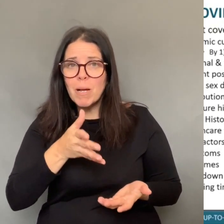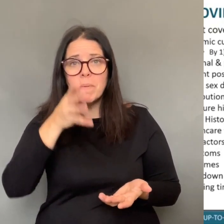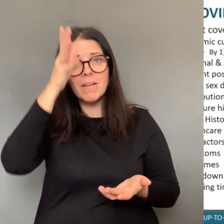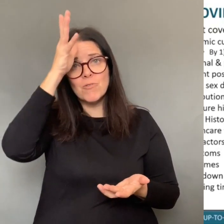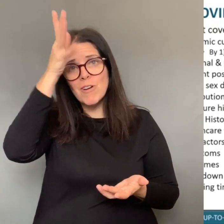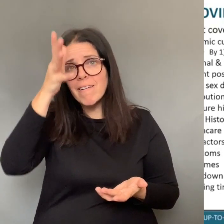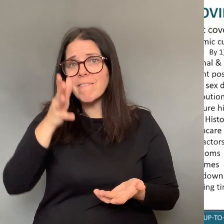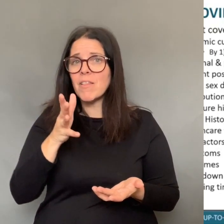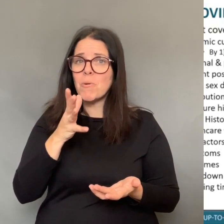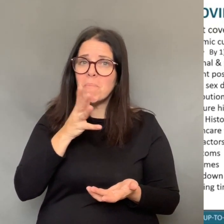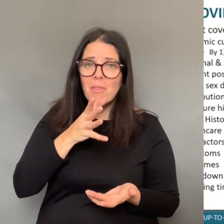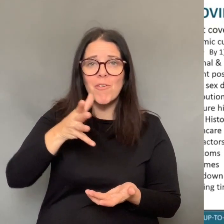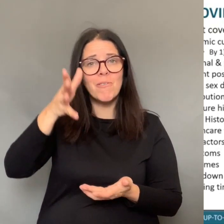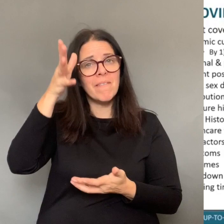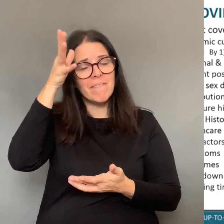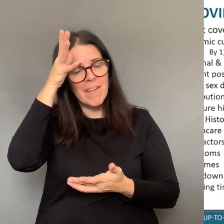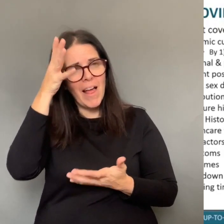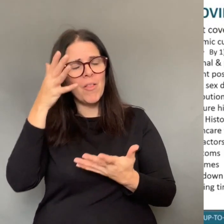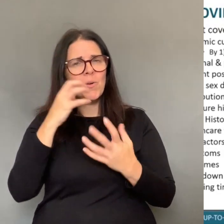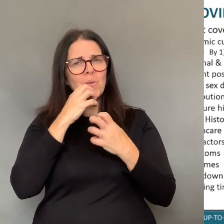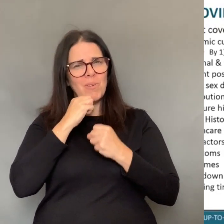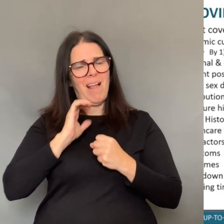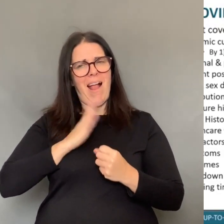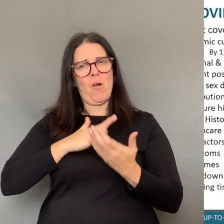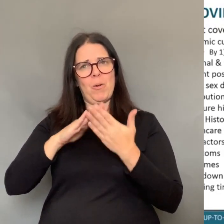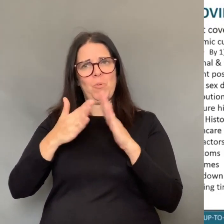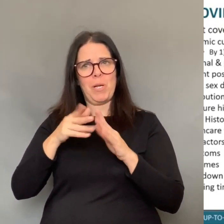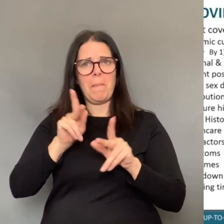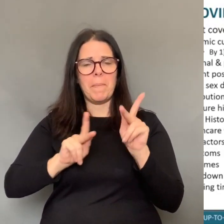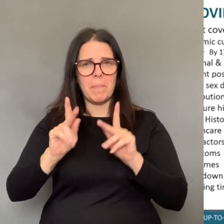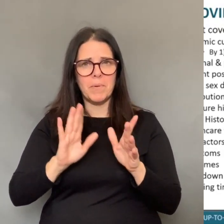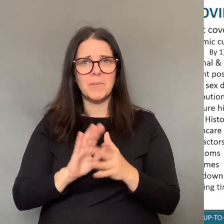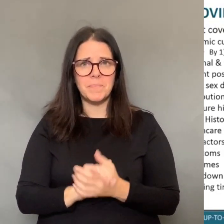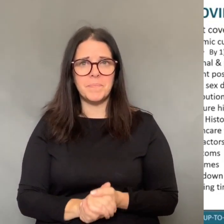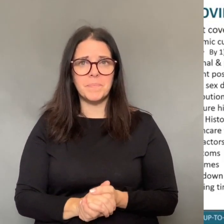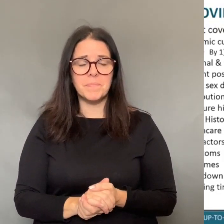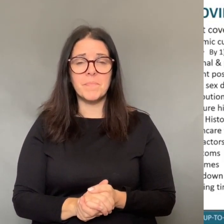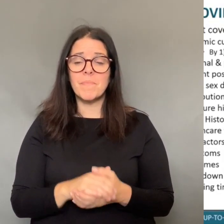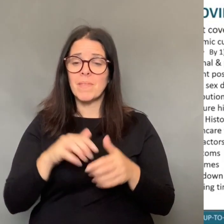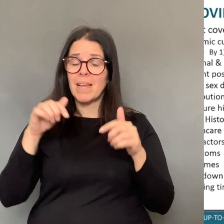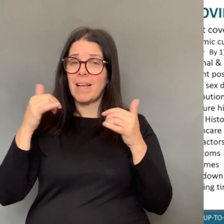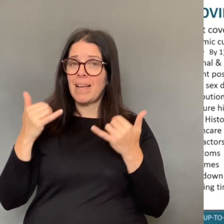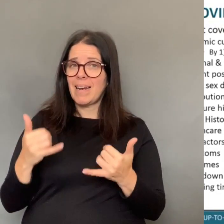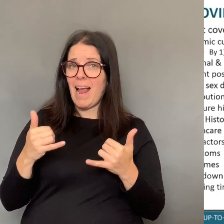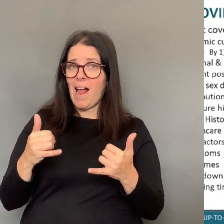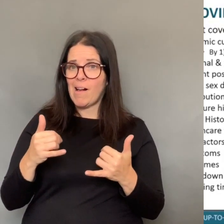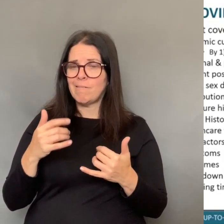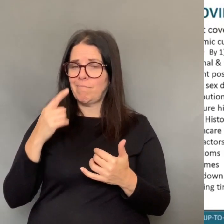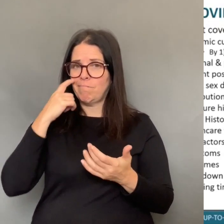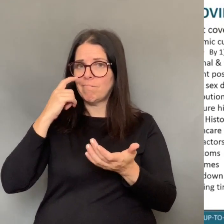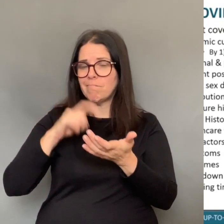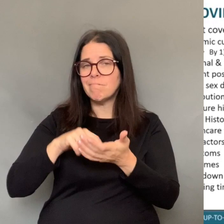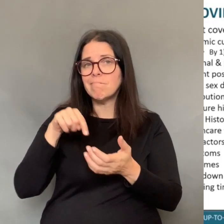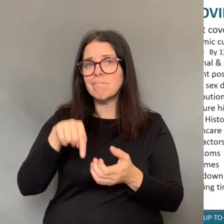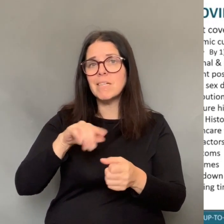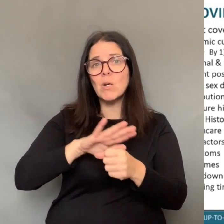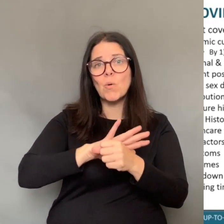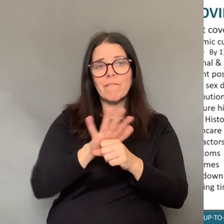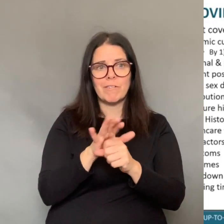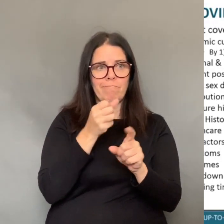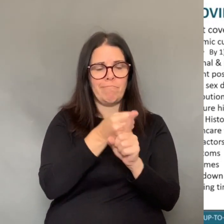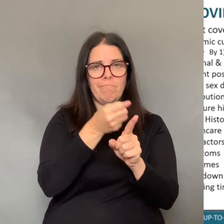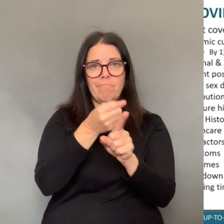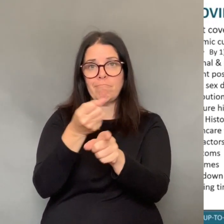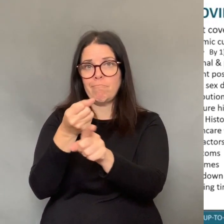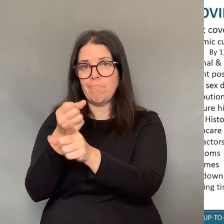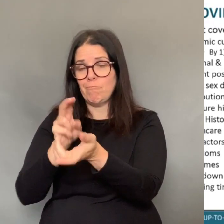to approach the situation. Windsor Regional Hospital will be opening up their field hospital to accept patients from long-term care